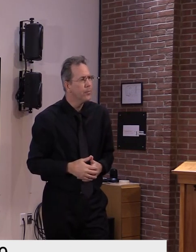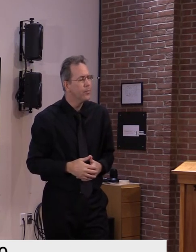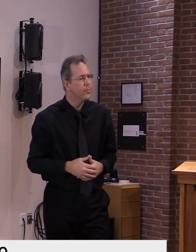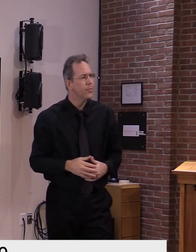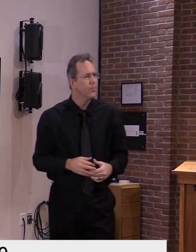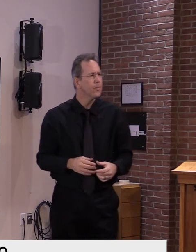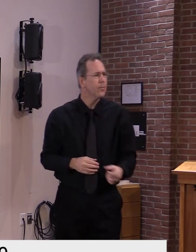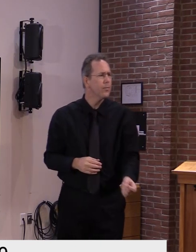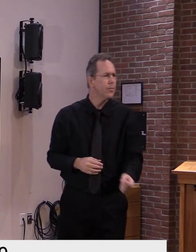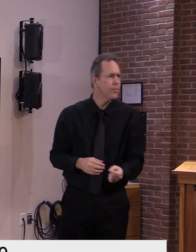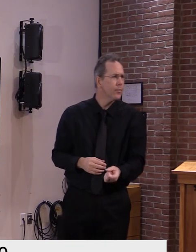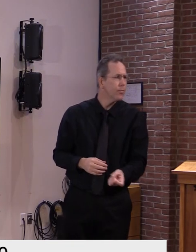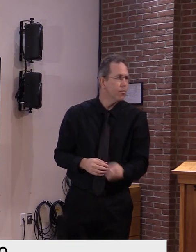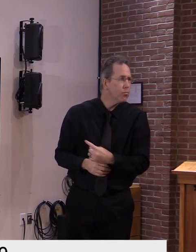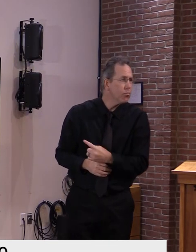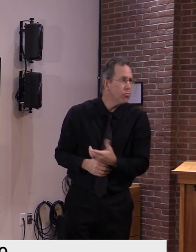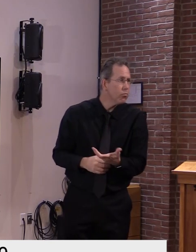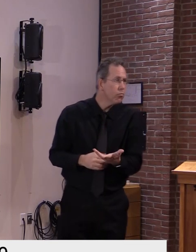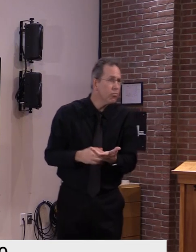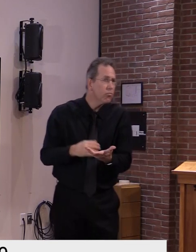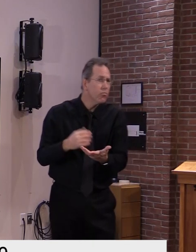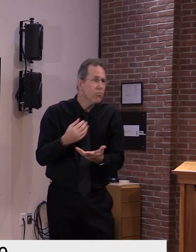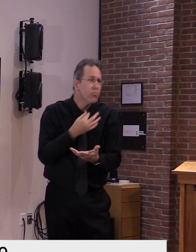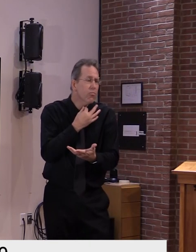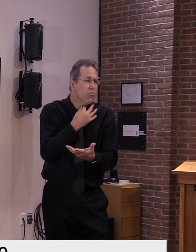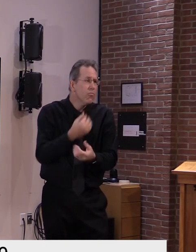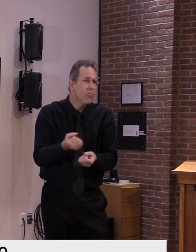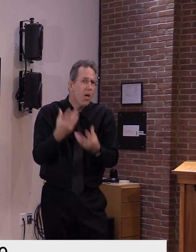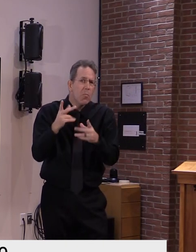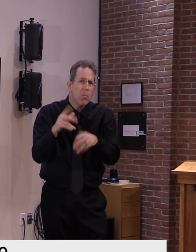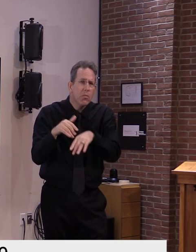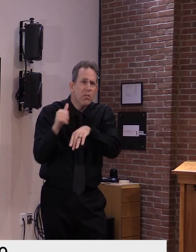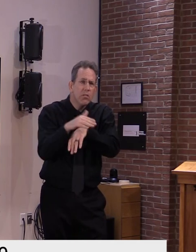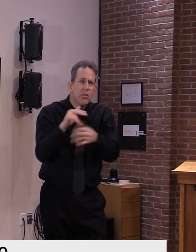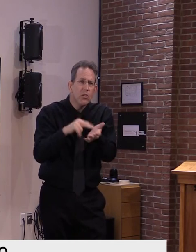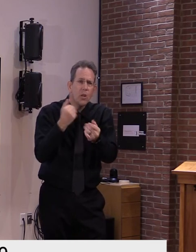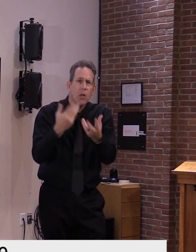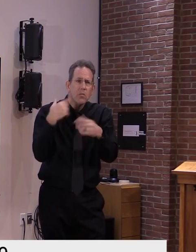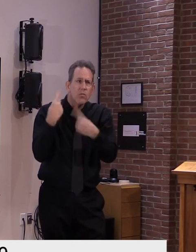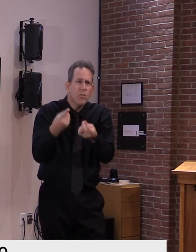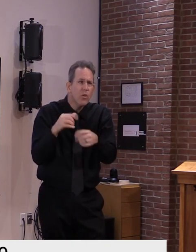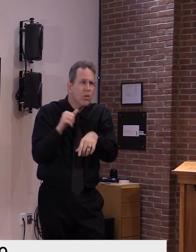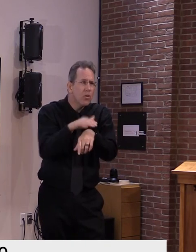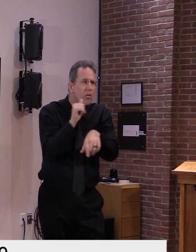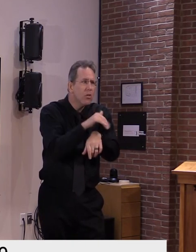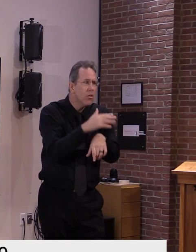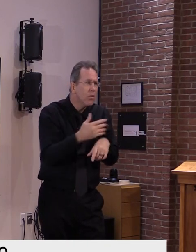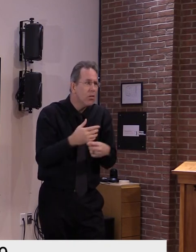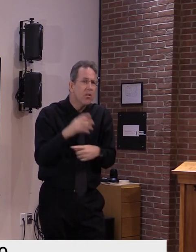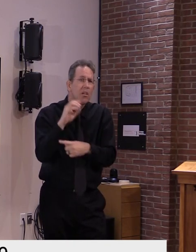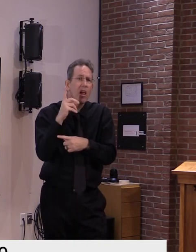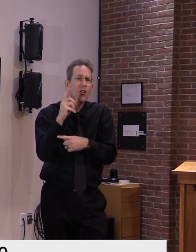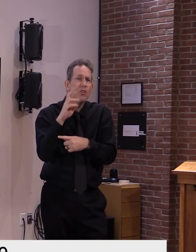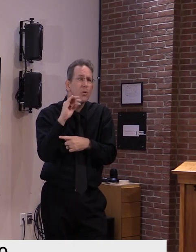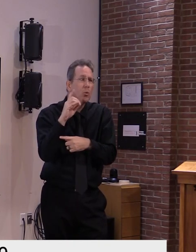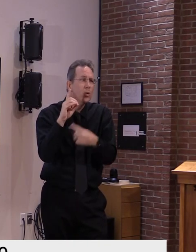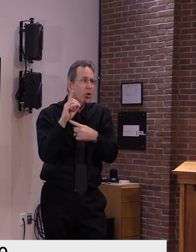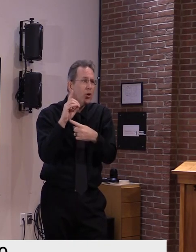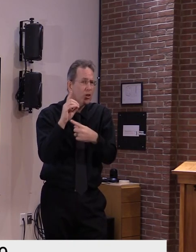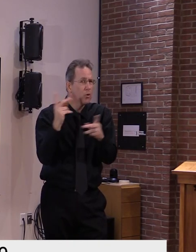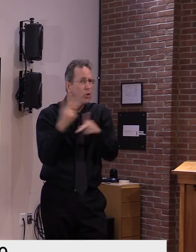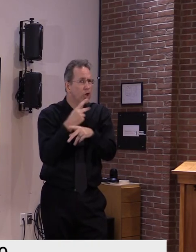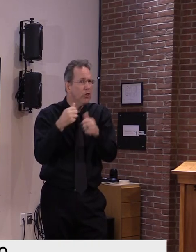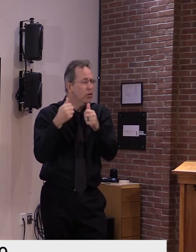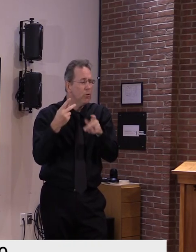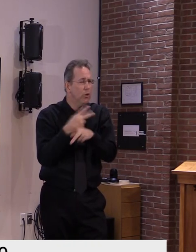are being sent to help out at Eldorado. It sounds like that is the one that is experiencing the worst, and just from the numbers, is it's experiencing the worst situation right